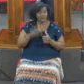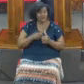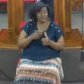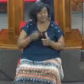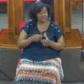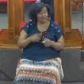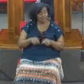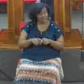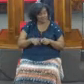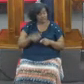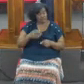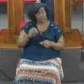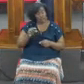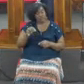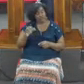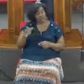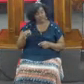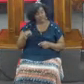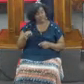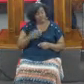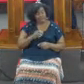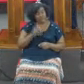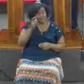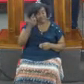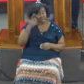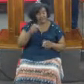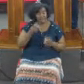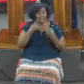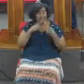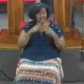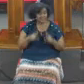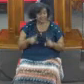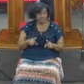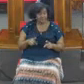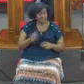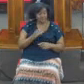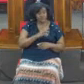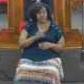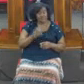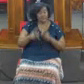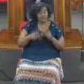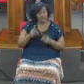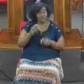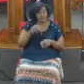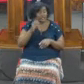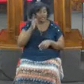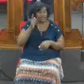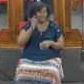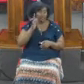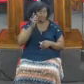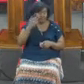Greek. The Ethiopian eunuch was looking for the answer. And I'm telling you, people out there looking for the